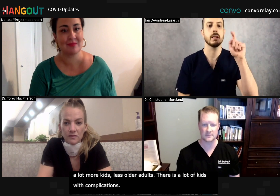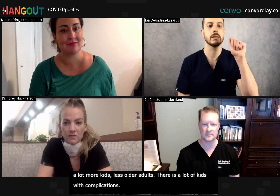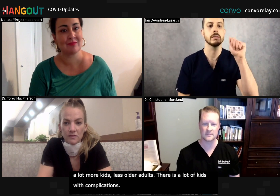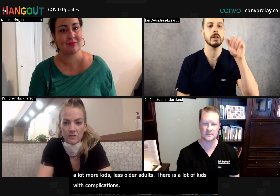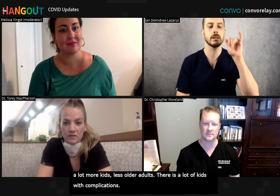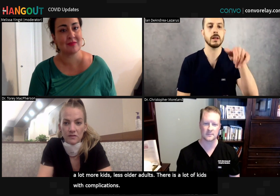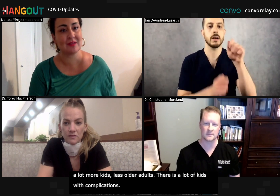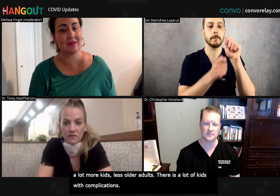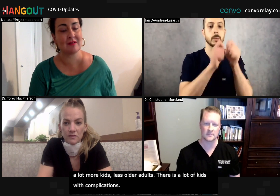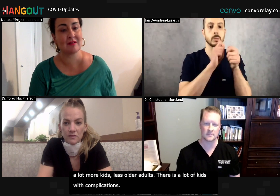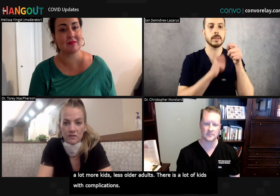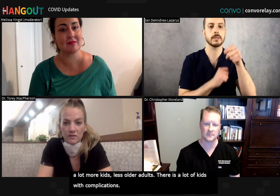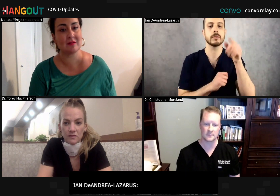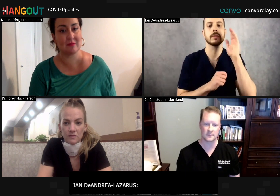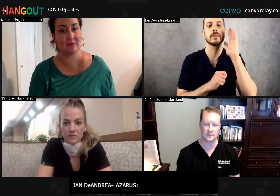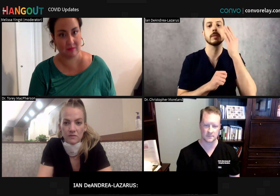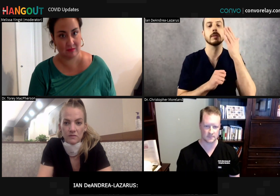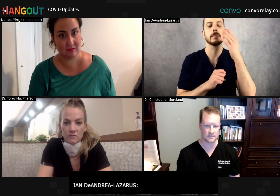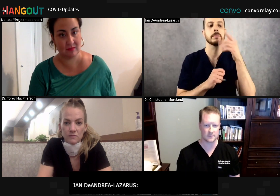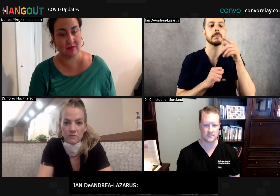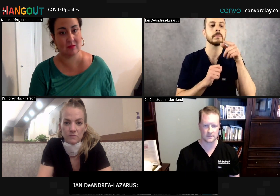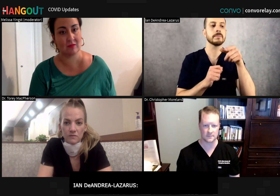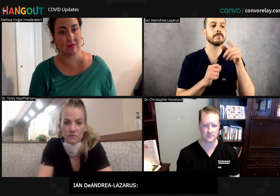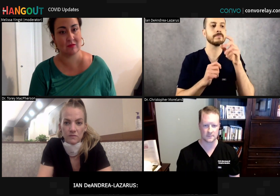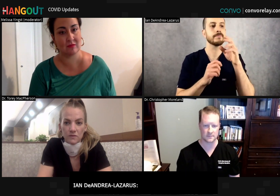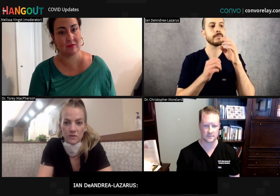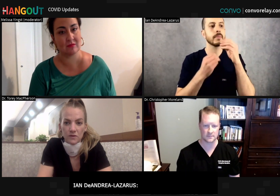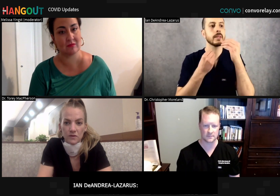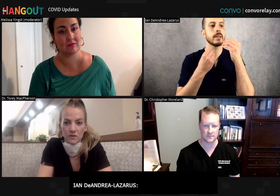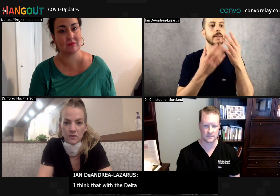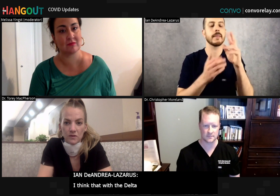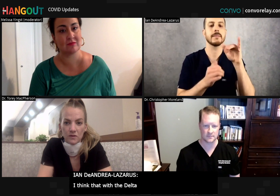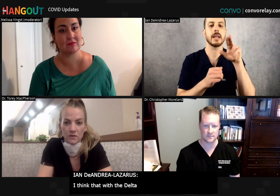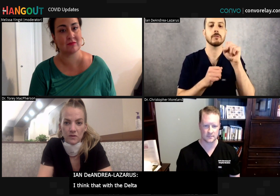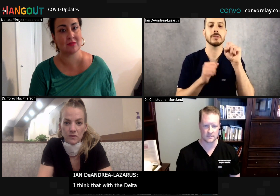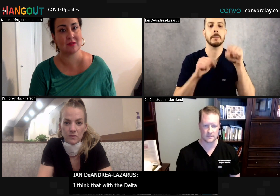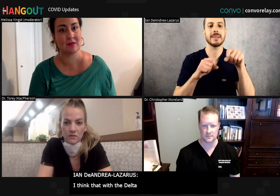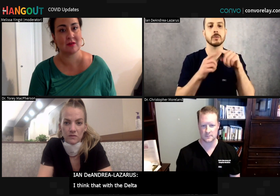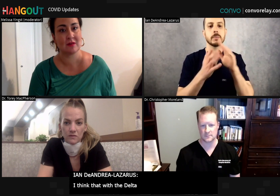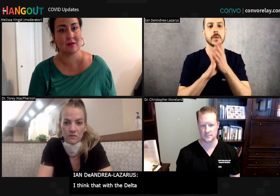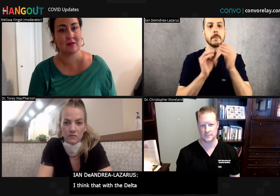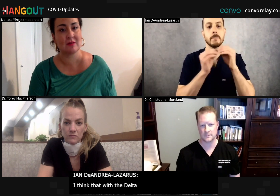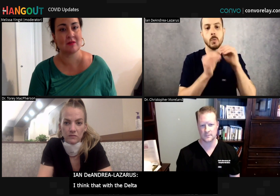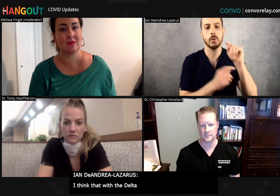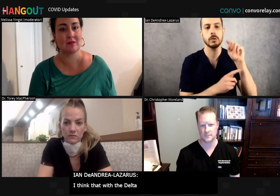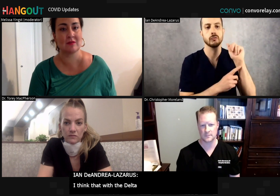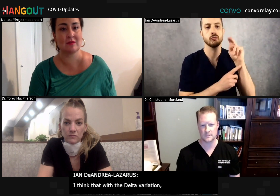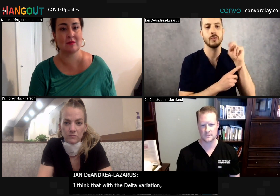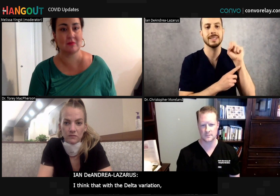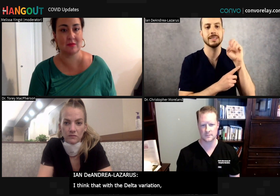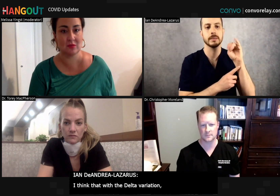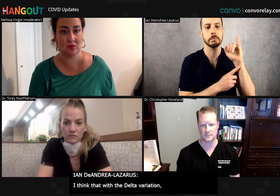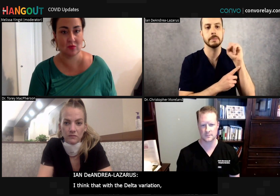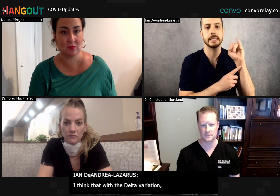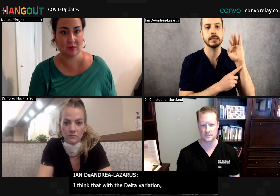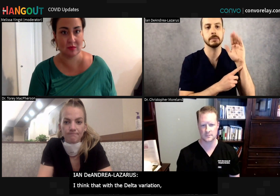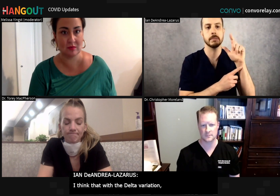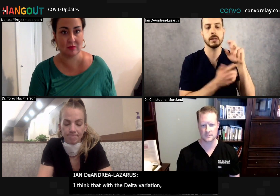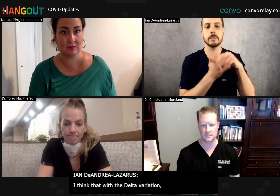I think that with the Delta variation, it's given the virus to be the ability